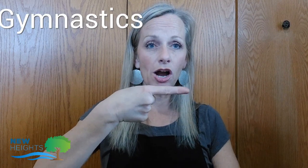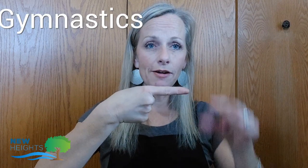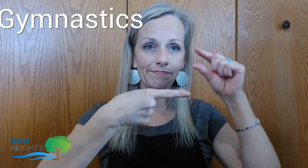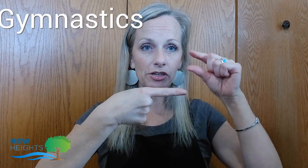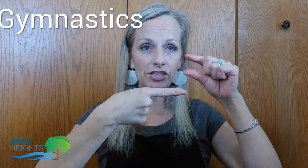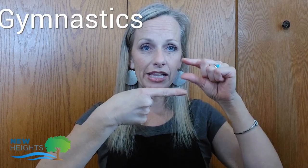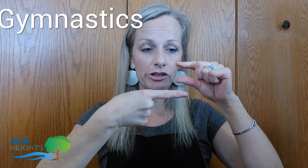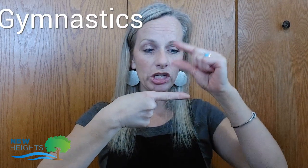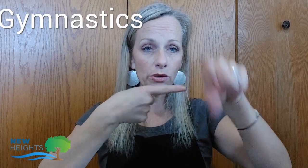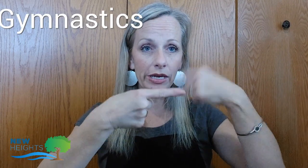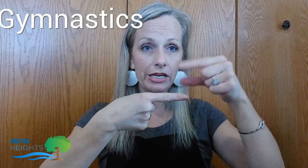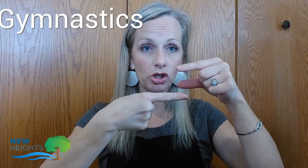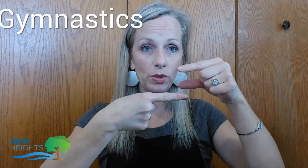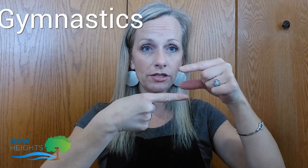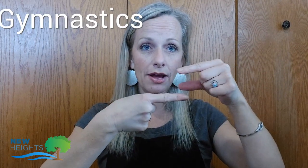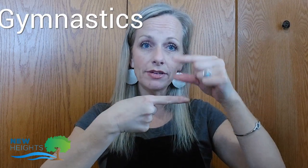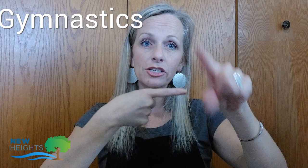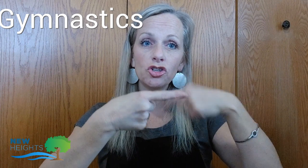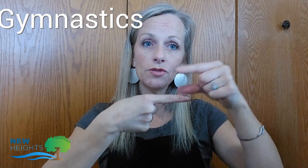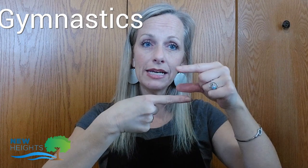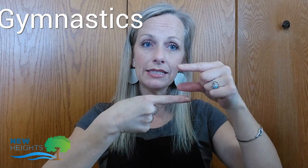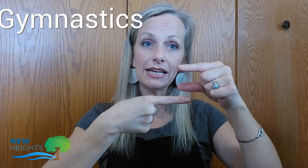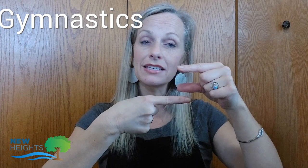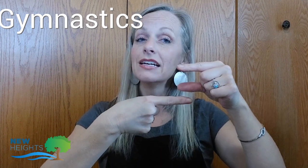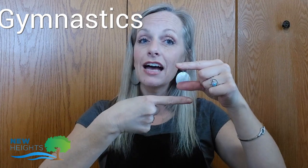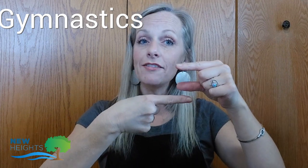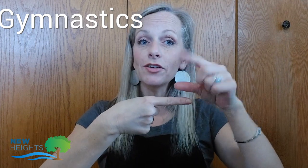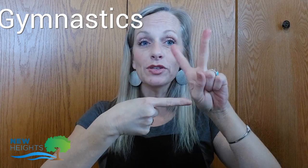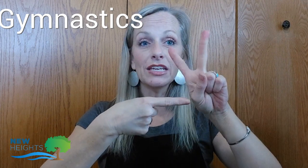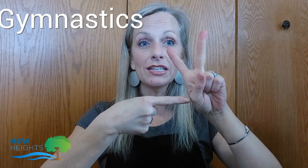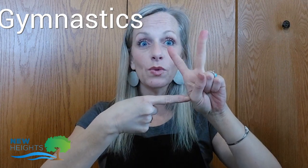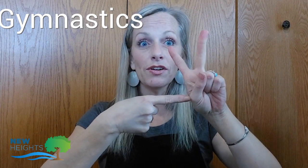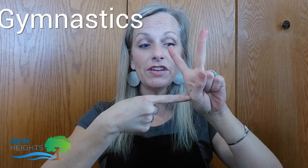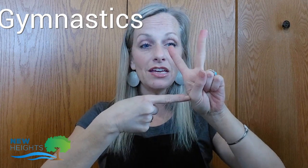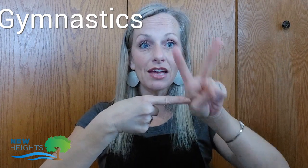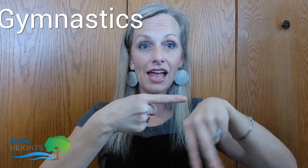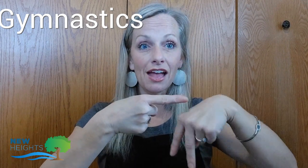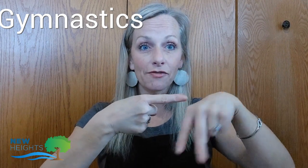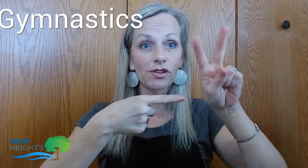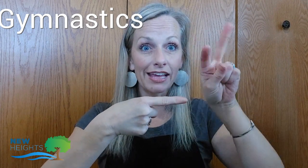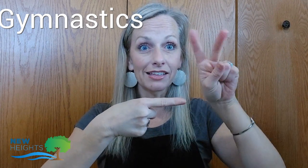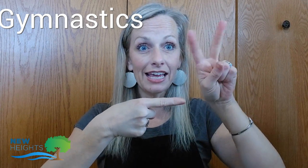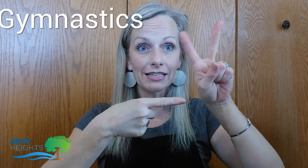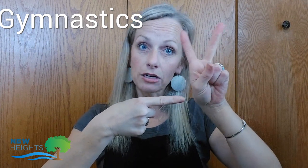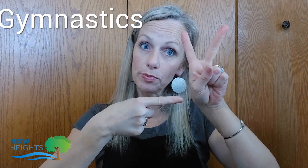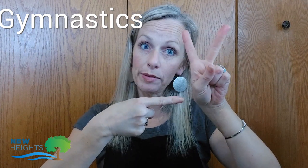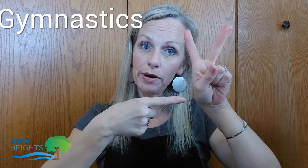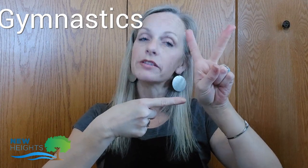bar, here's the letter G, we twist around it. Gymnastics. I've also seen it's where a V for like the legs that are spread apart. They